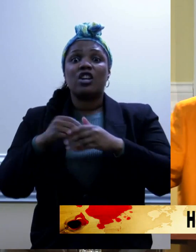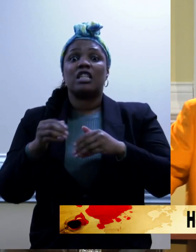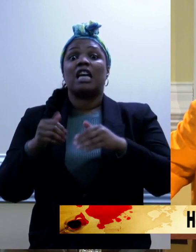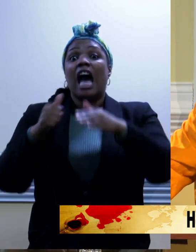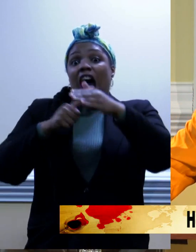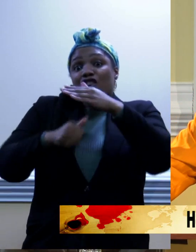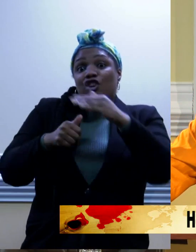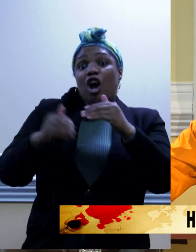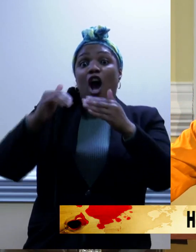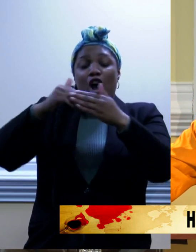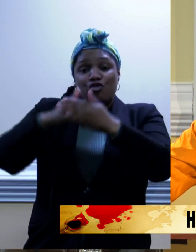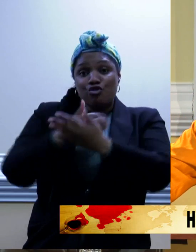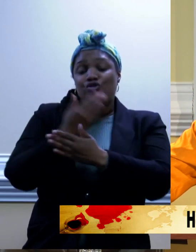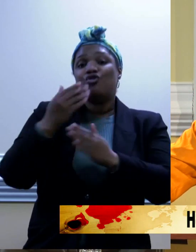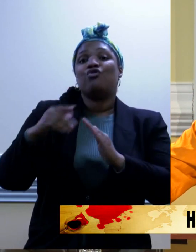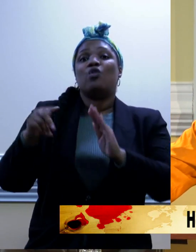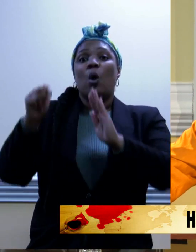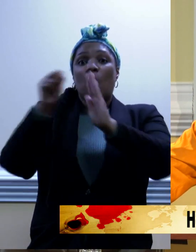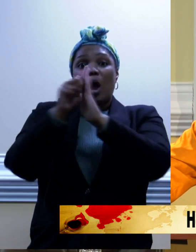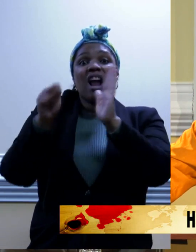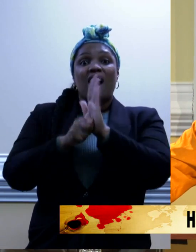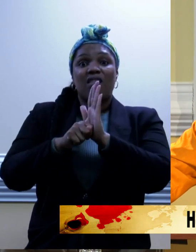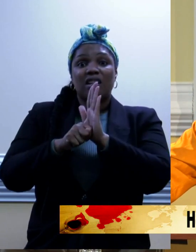plain, man.